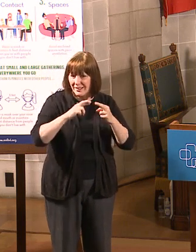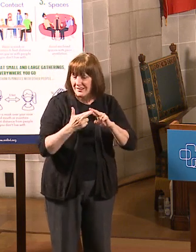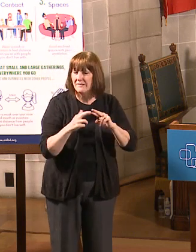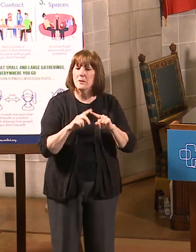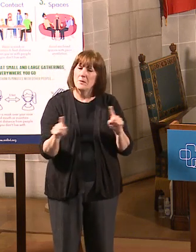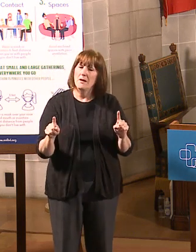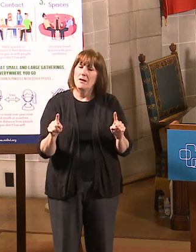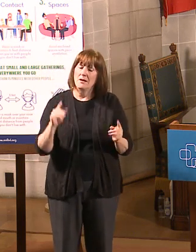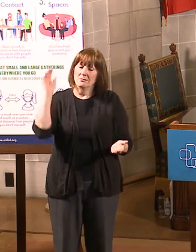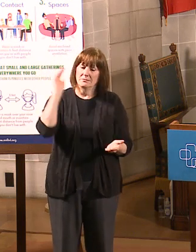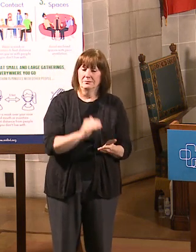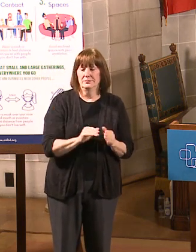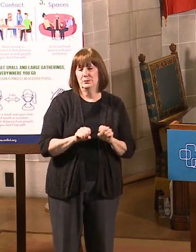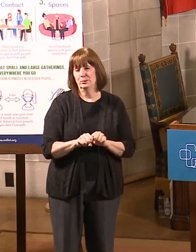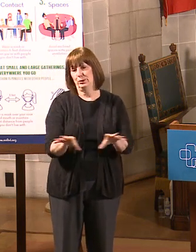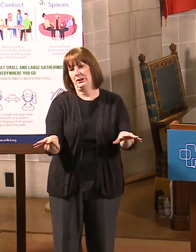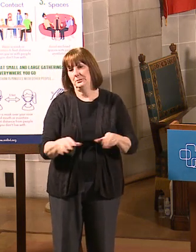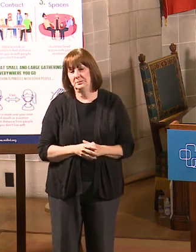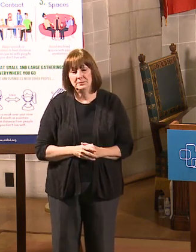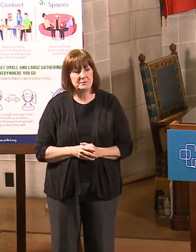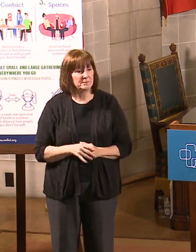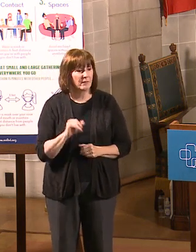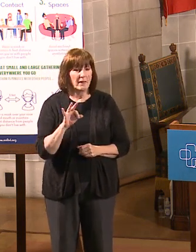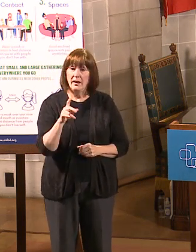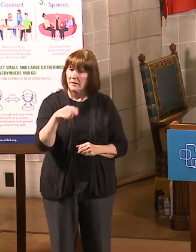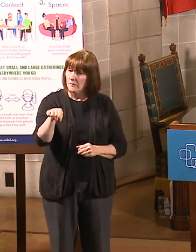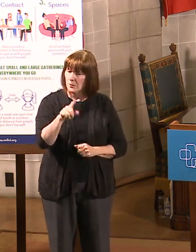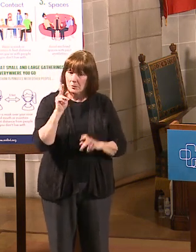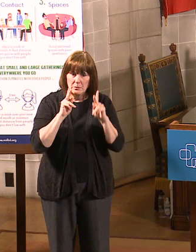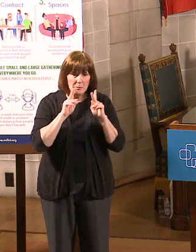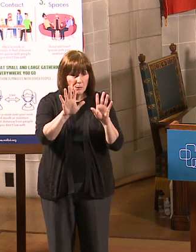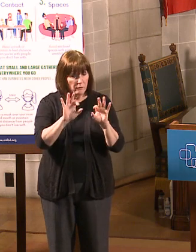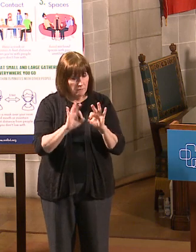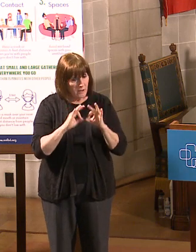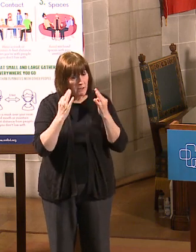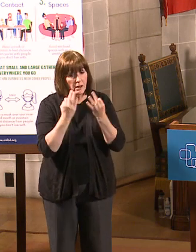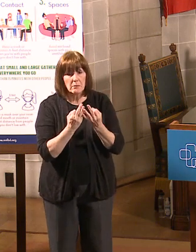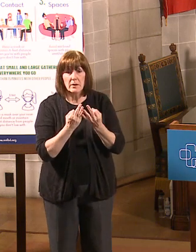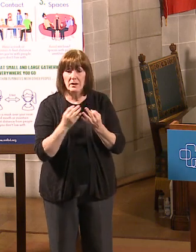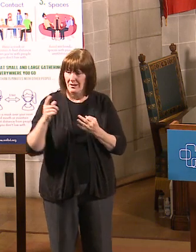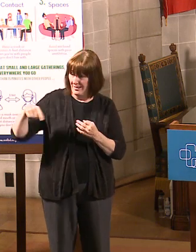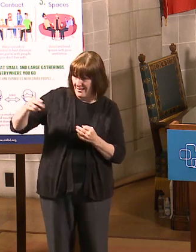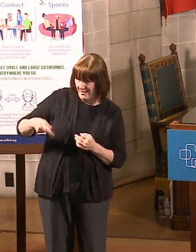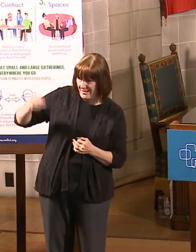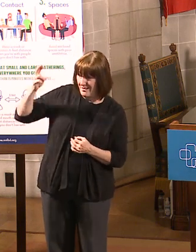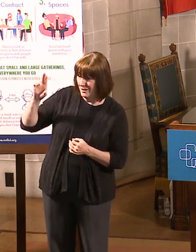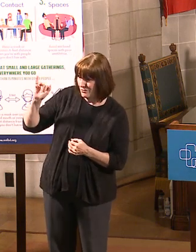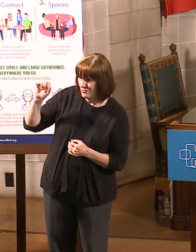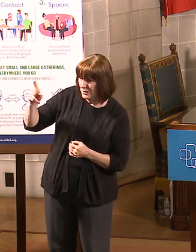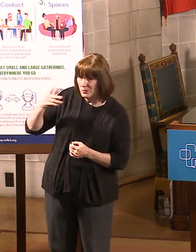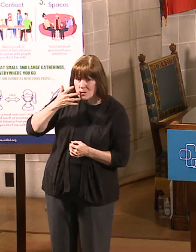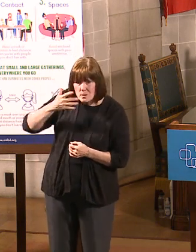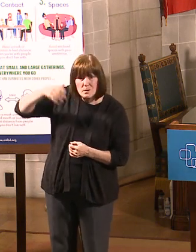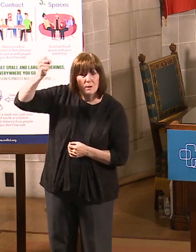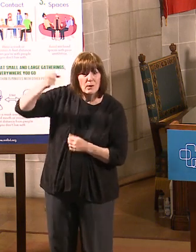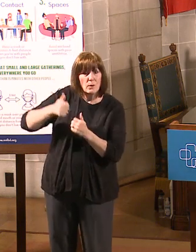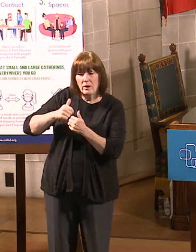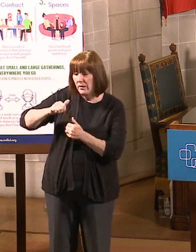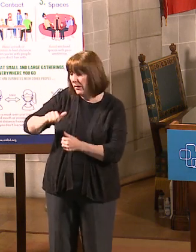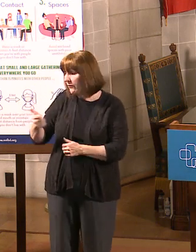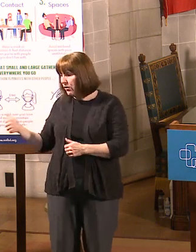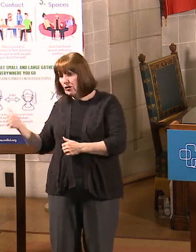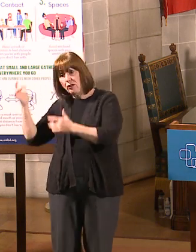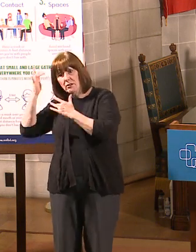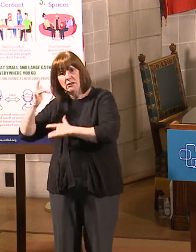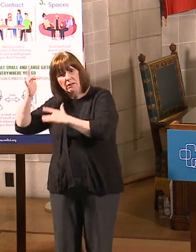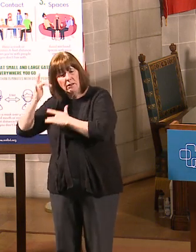help us slow the spread of the virus. And certainly if you've got members of your family who may be at higher risk, again, people are going to be older with those underlying healthcare conditions,